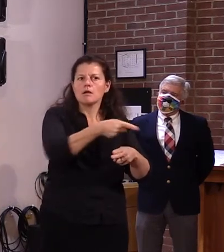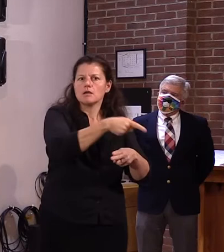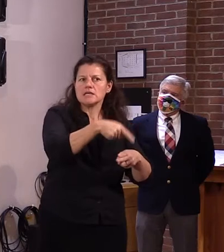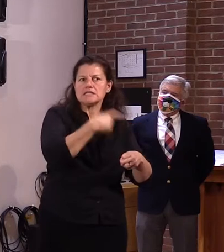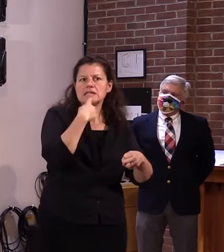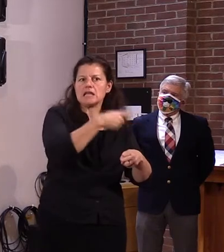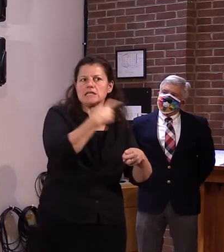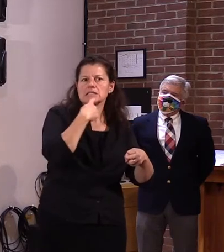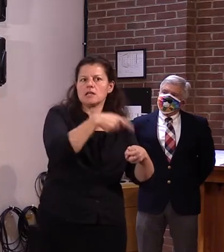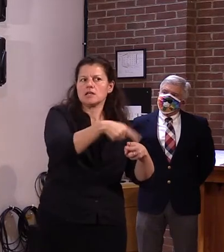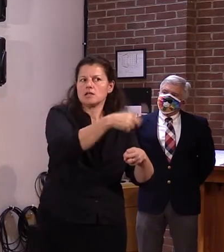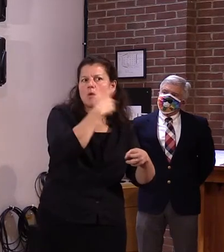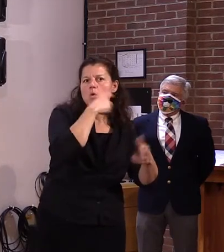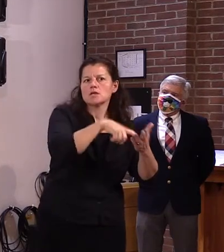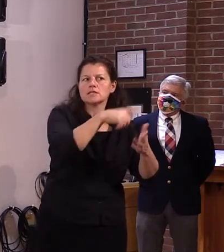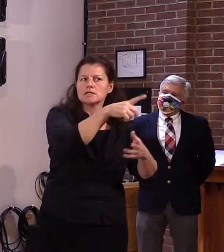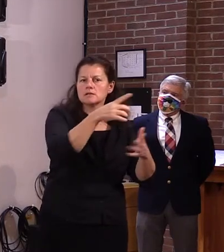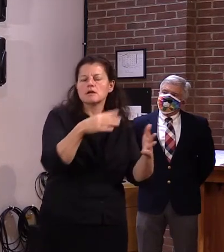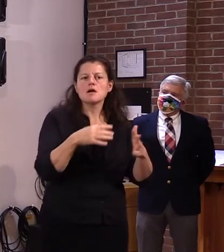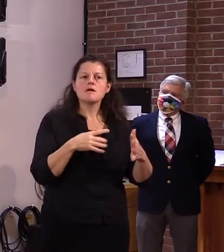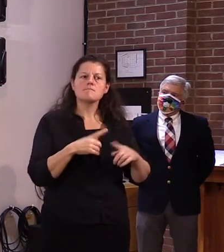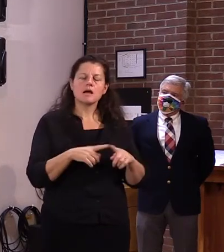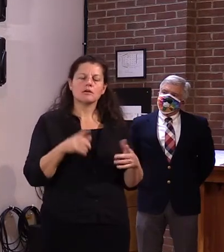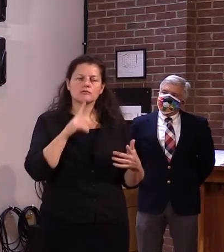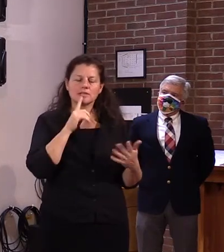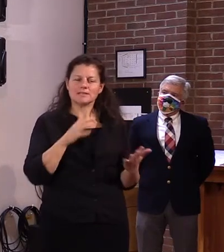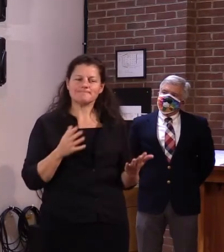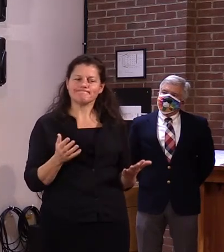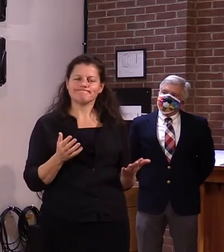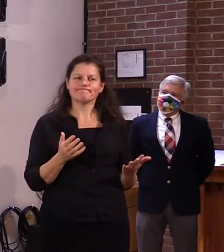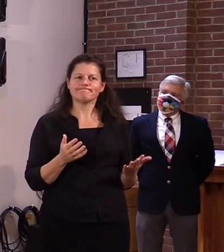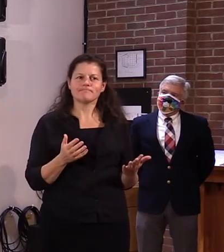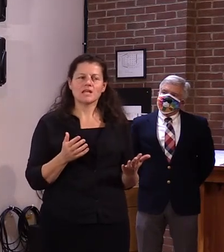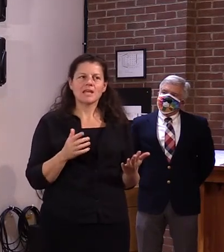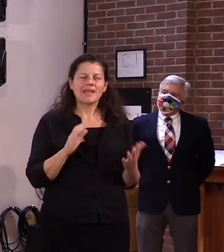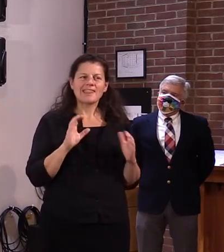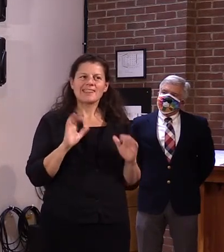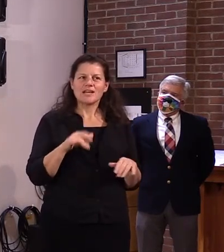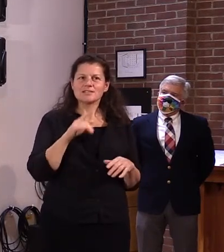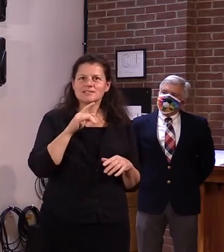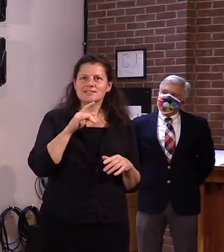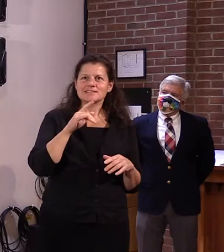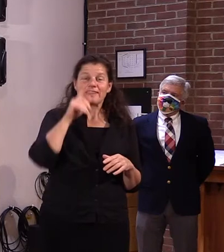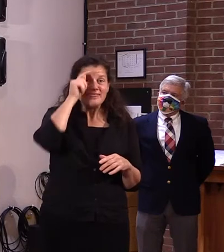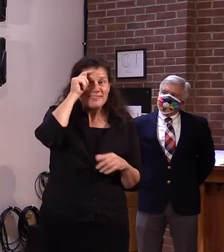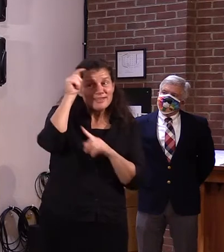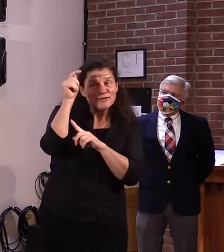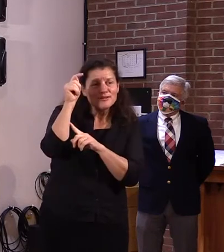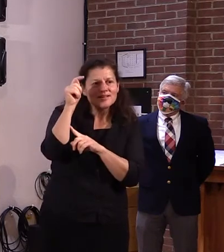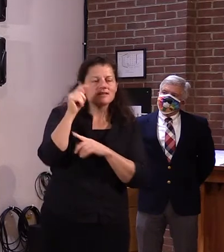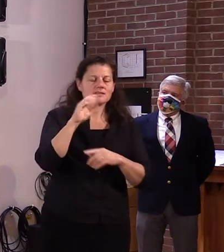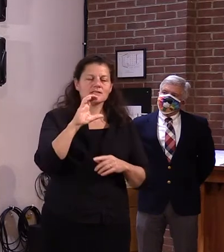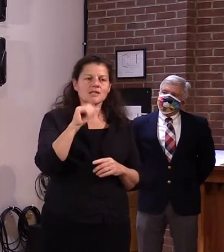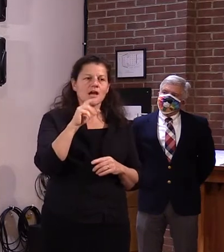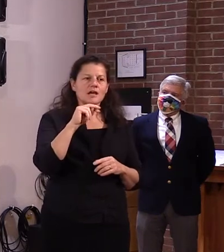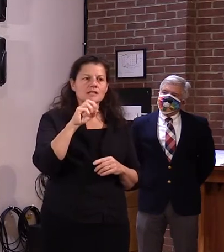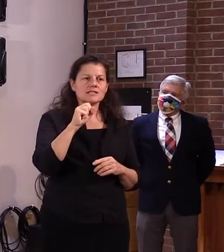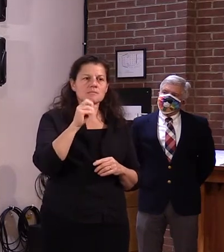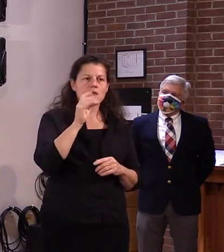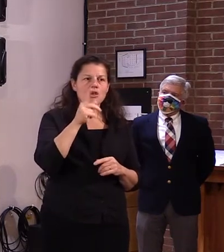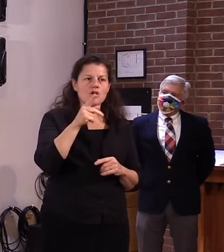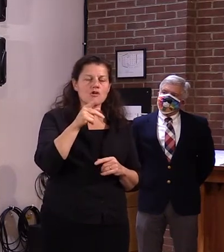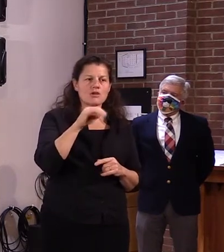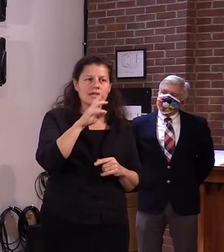But as far as I'm concerned, this goes under the rubric of conspiracy theories that I can't really comment